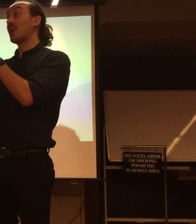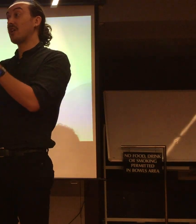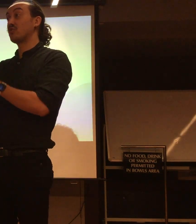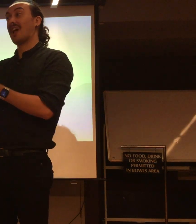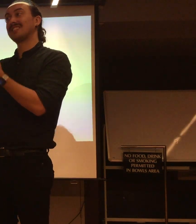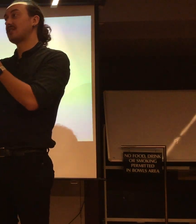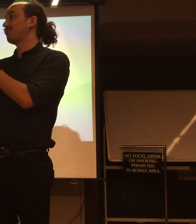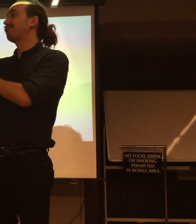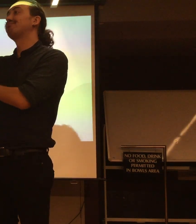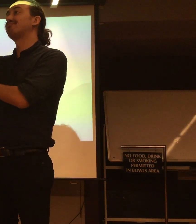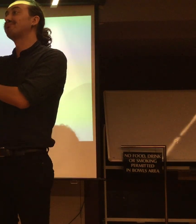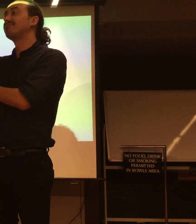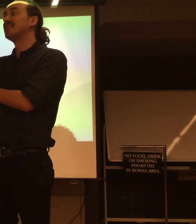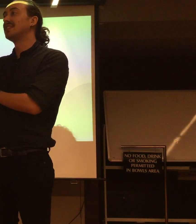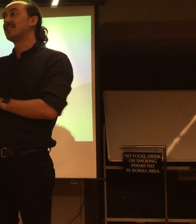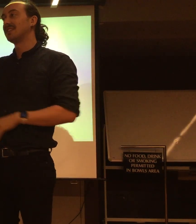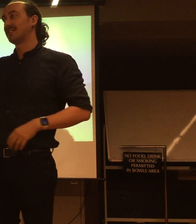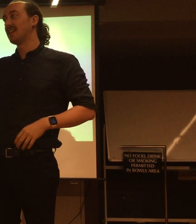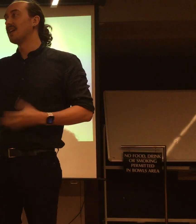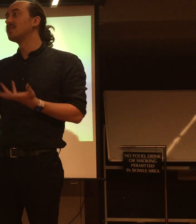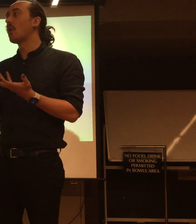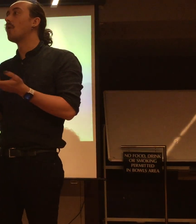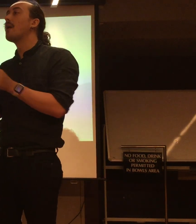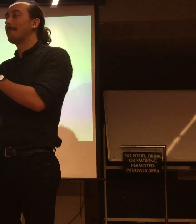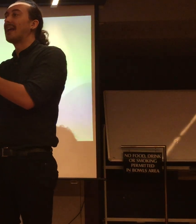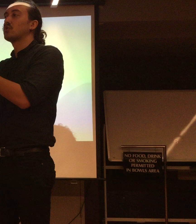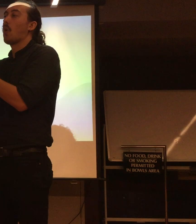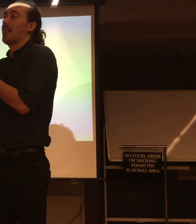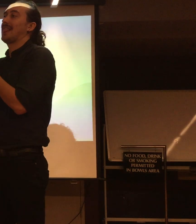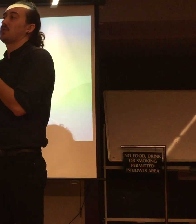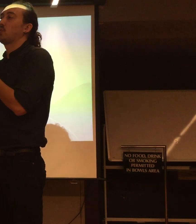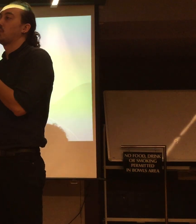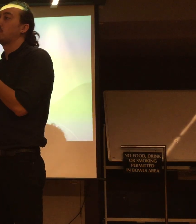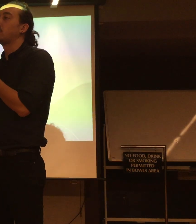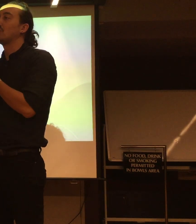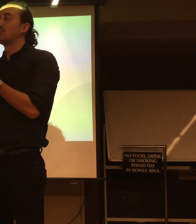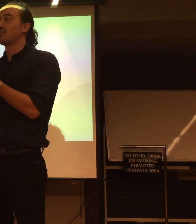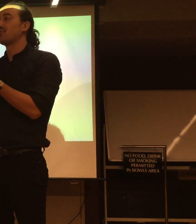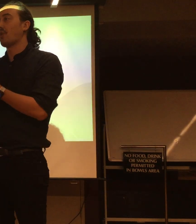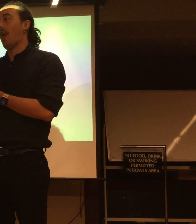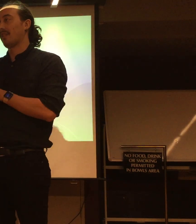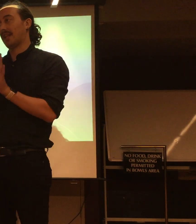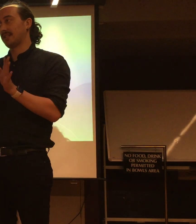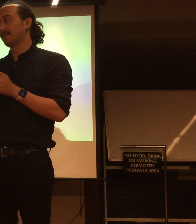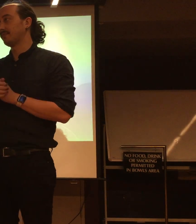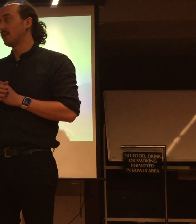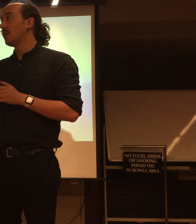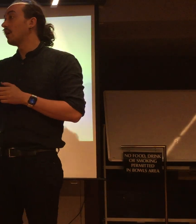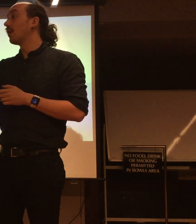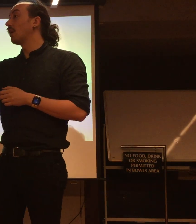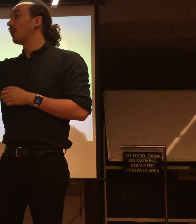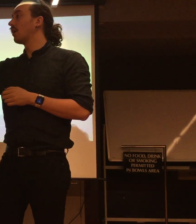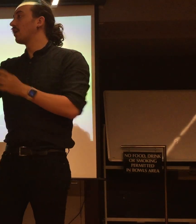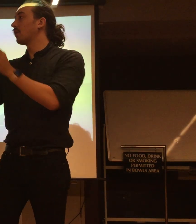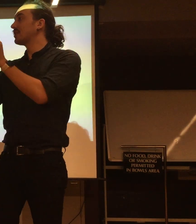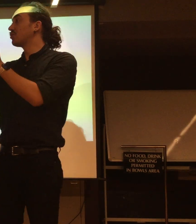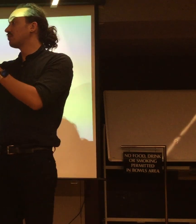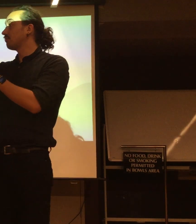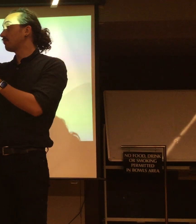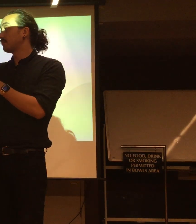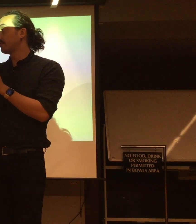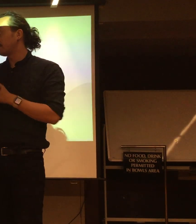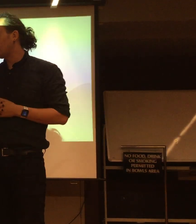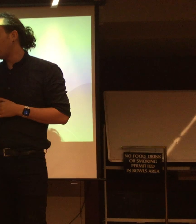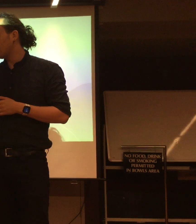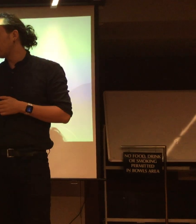blood sugar. So still to just have a little amount. Yeah. And was there another question over here? Do